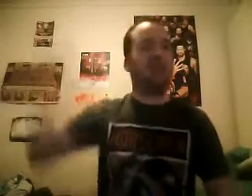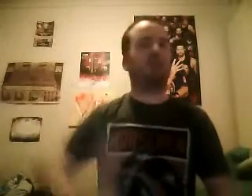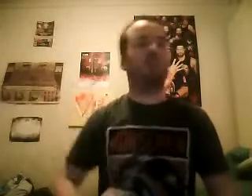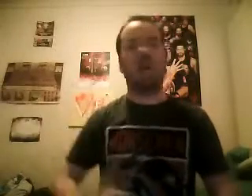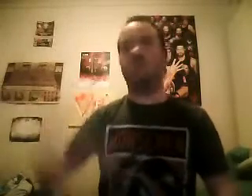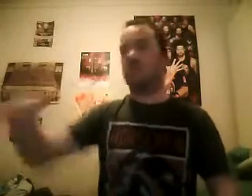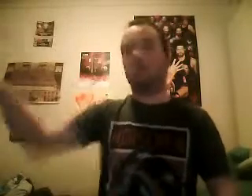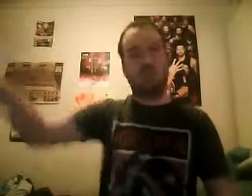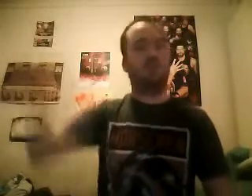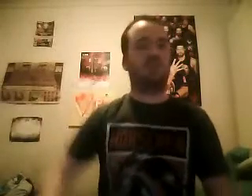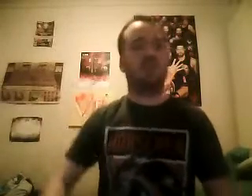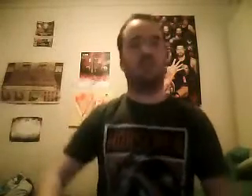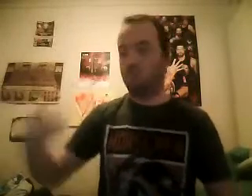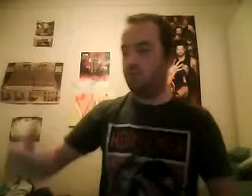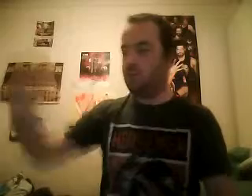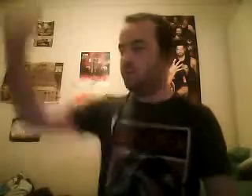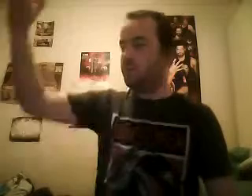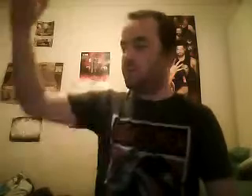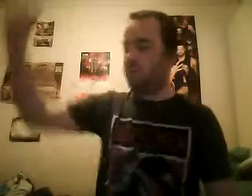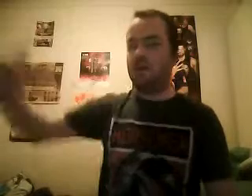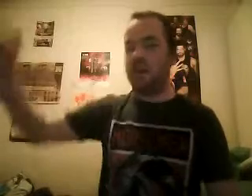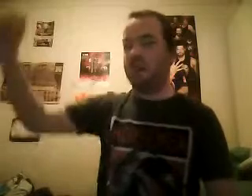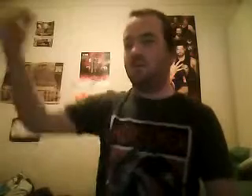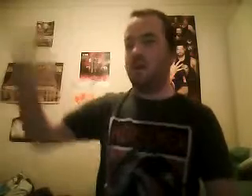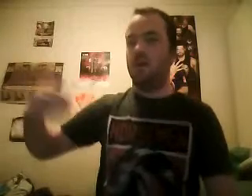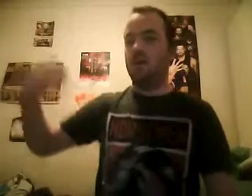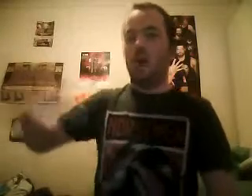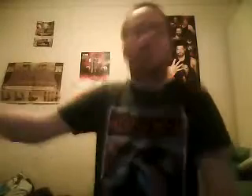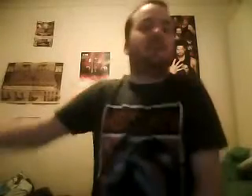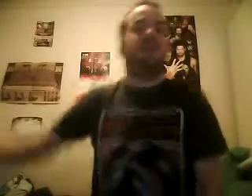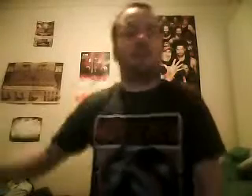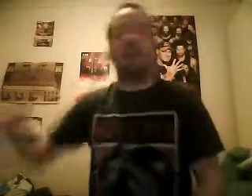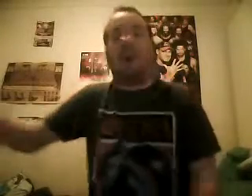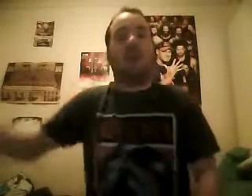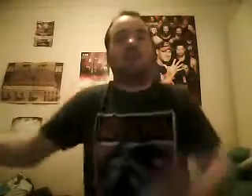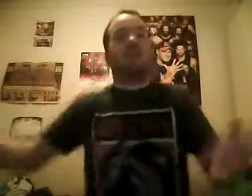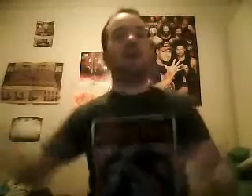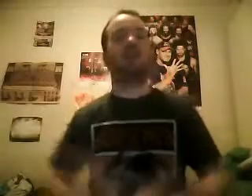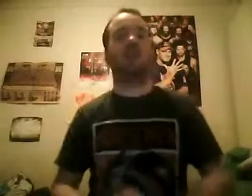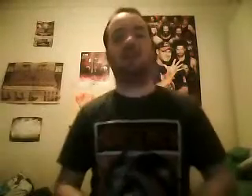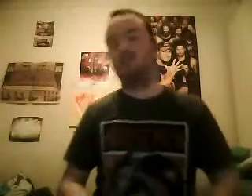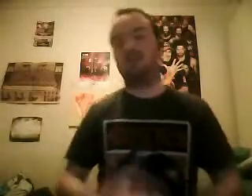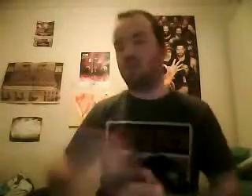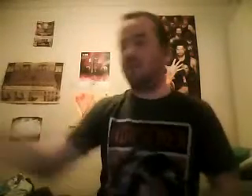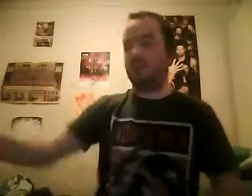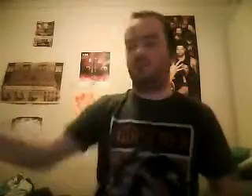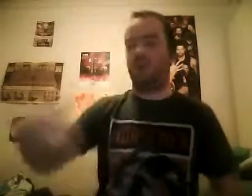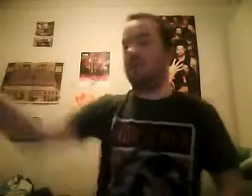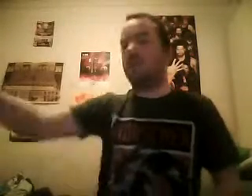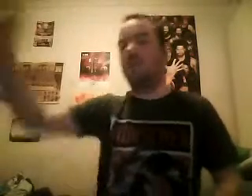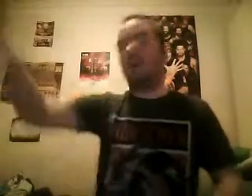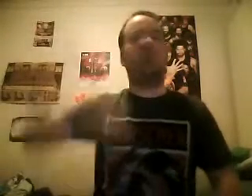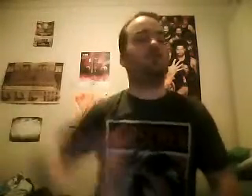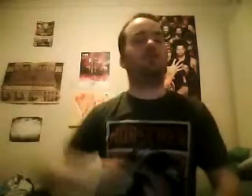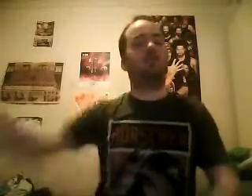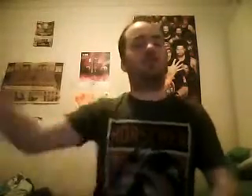match was over. The 24/7 rule became open again after the match ended. So the match was over. R-Truth crawled over